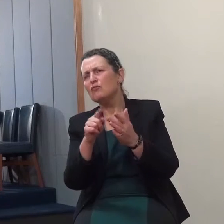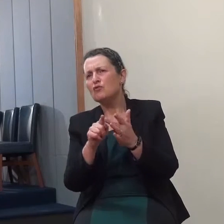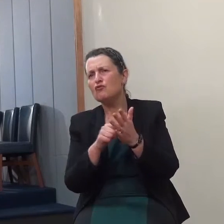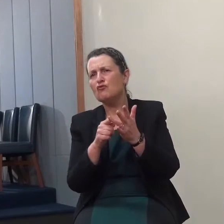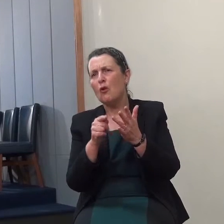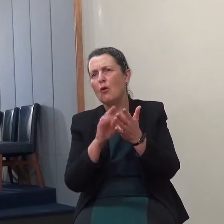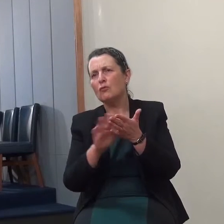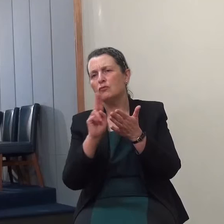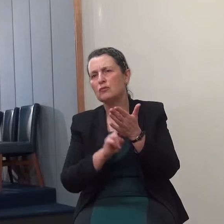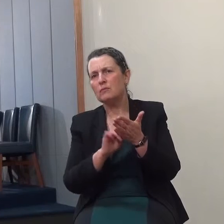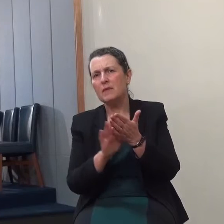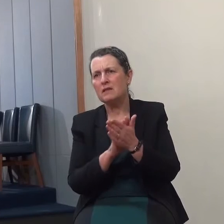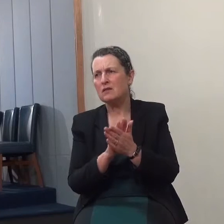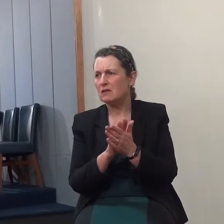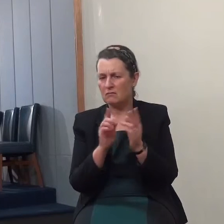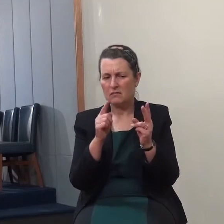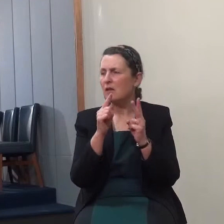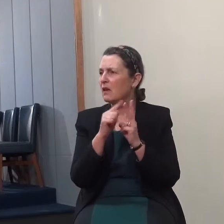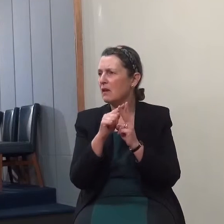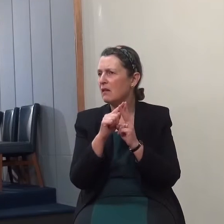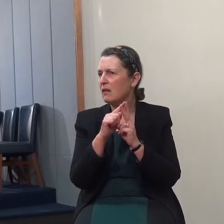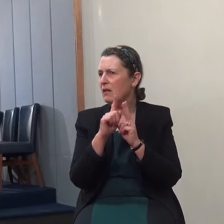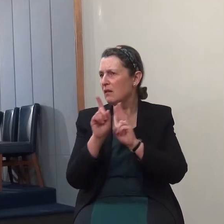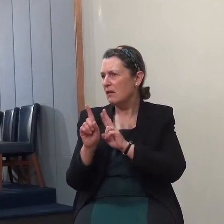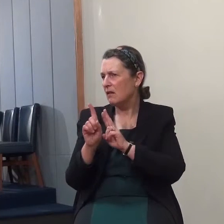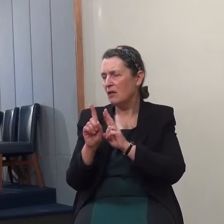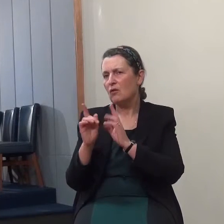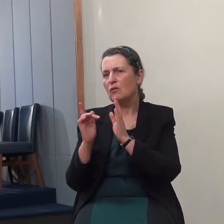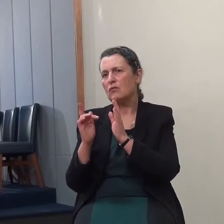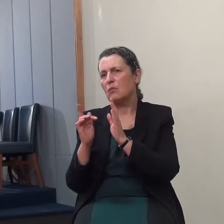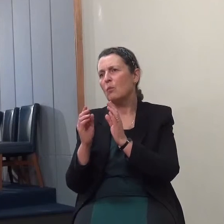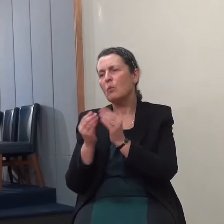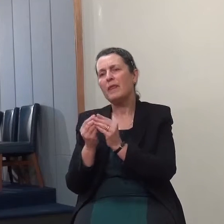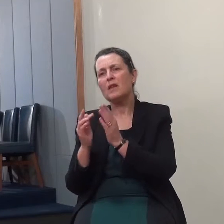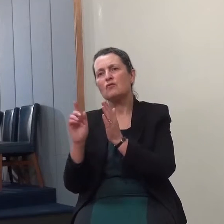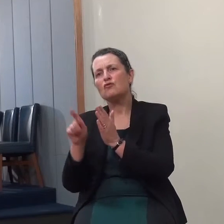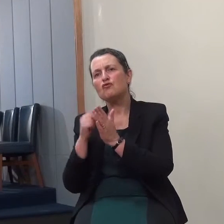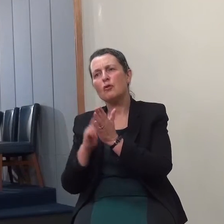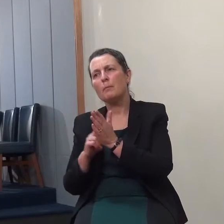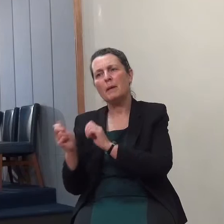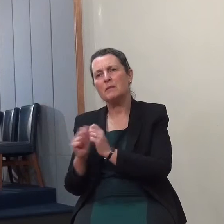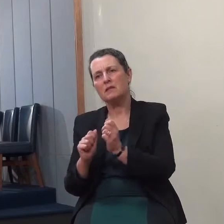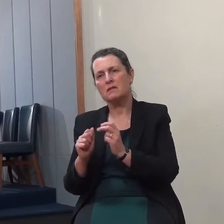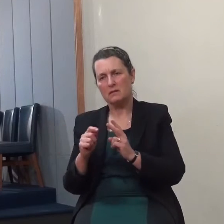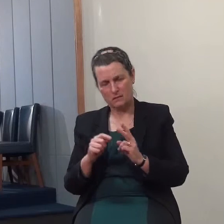day with Andrew, in a ship with Zebedee their father, mending their nets, and he called them.